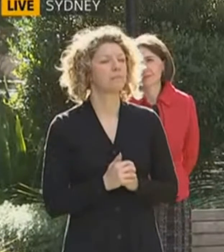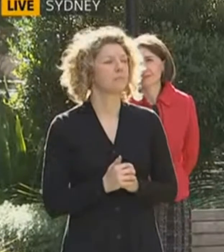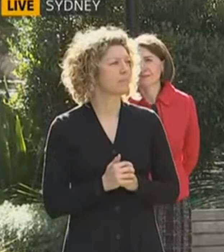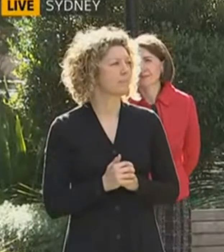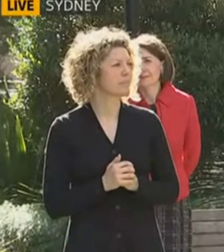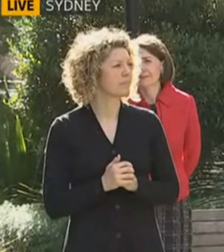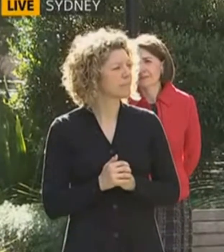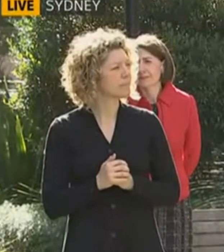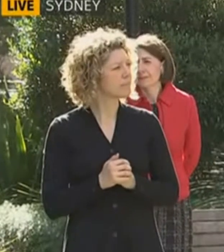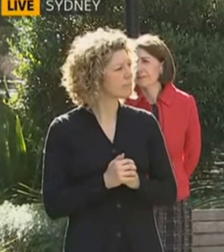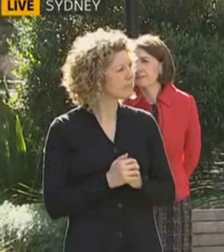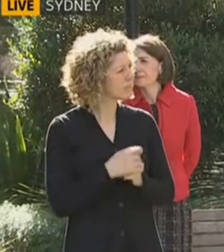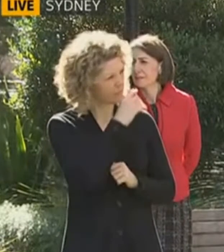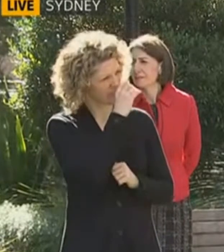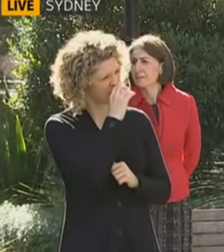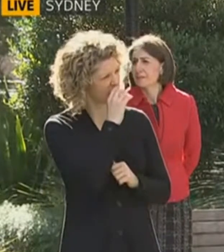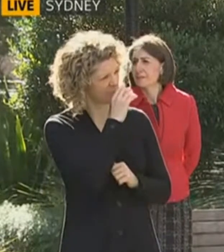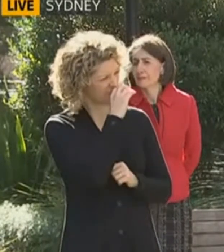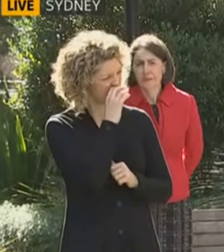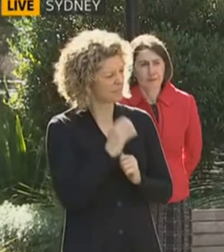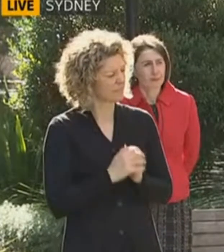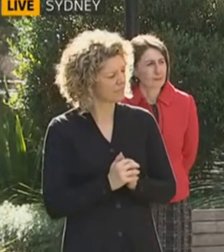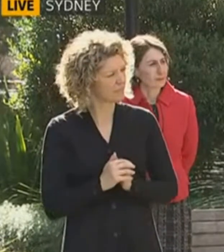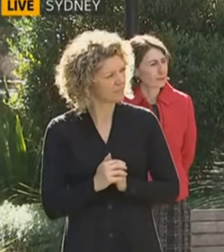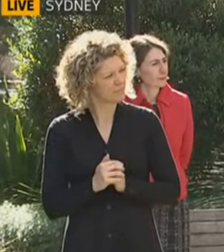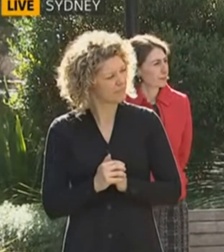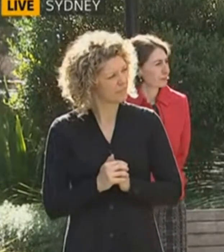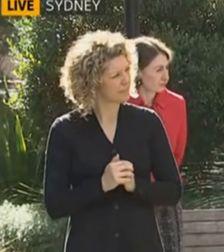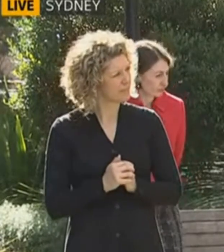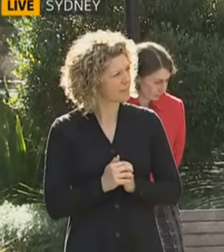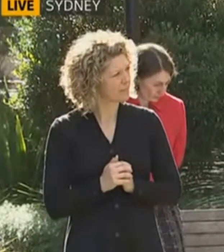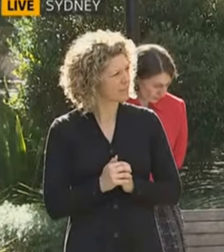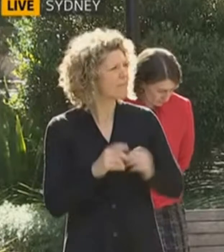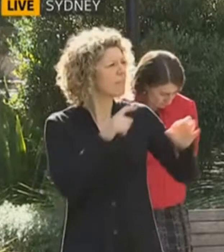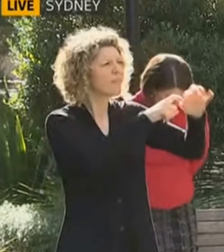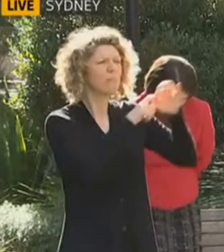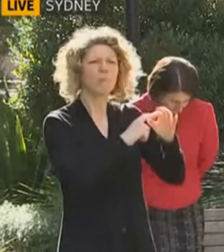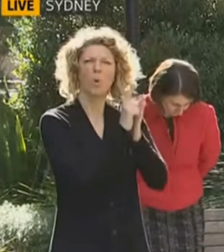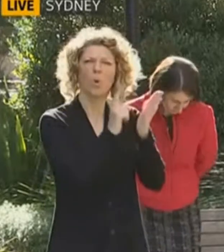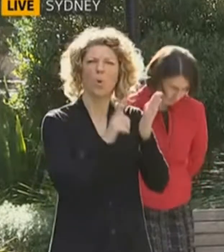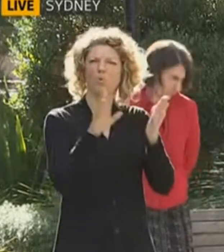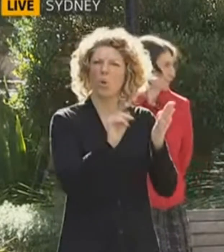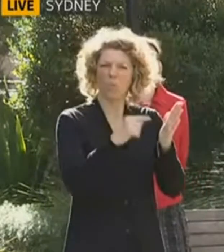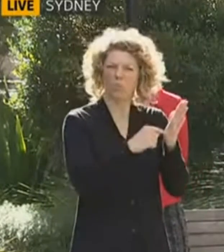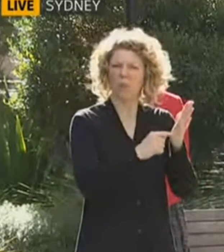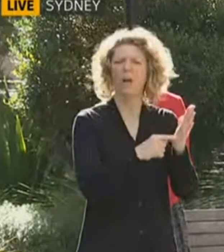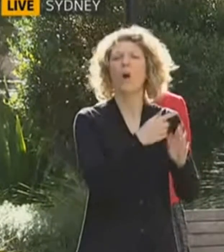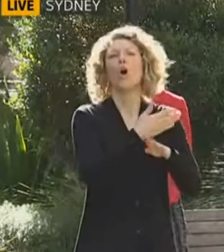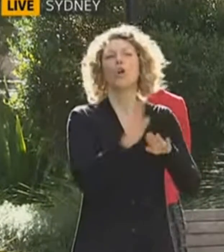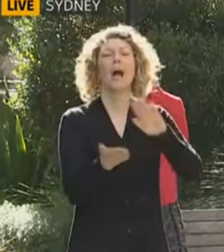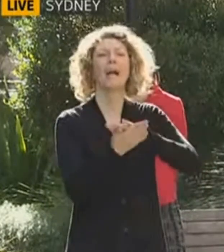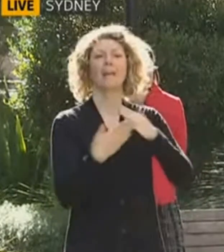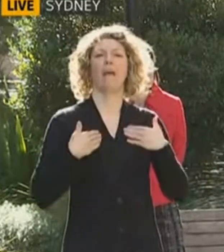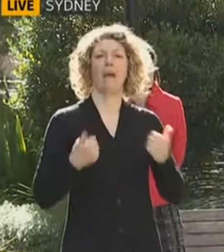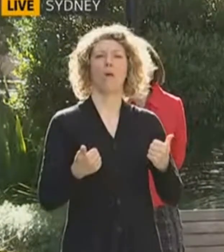the powers that you will use to turn people around? Are they a health order power that doesn't exist? They would be new powers under the